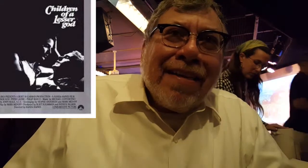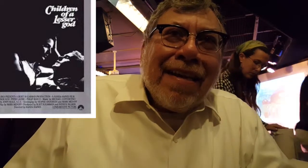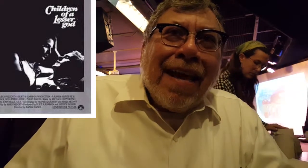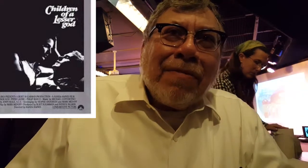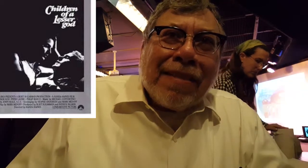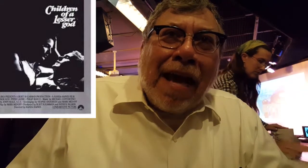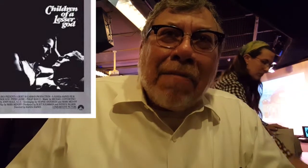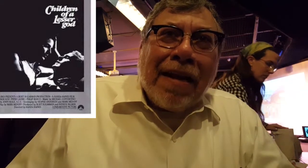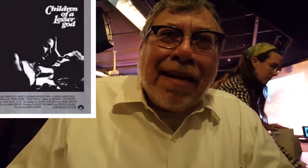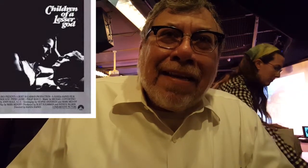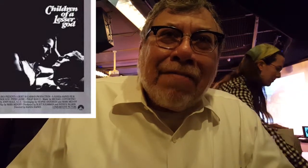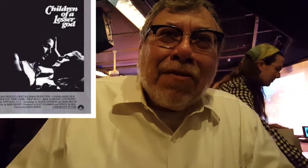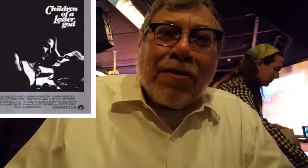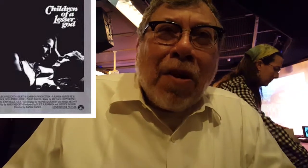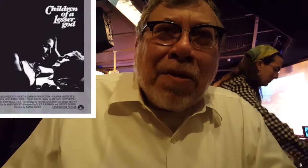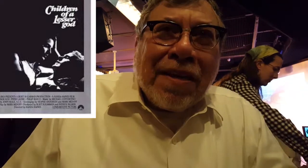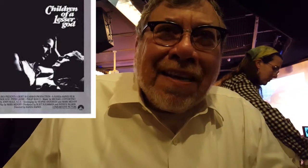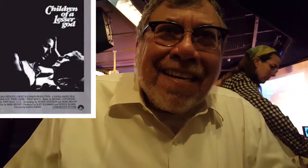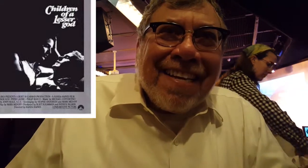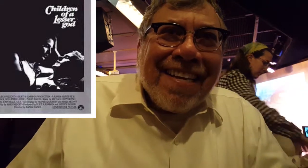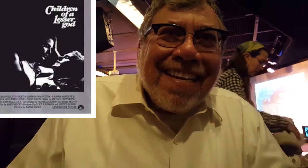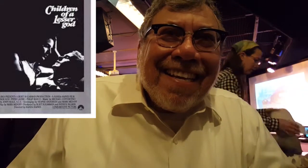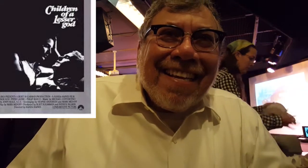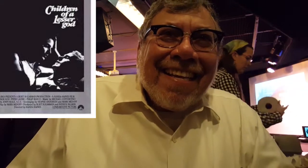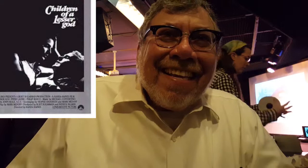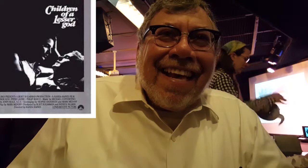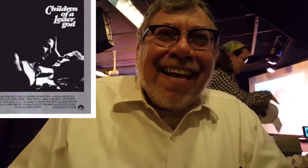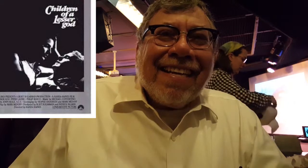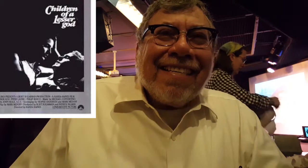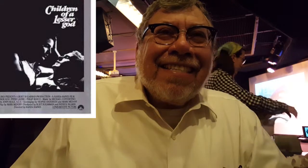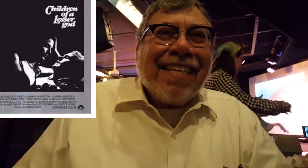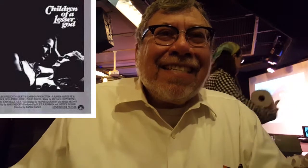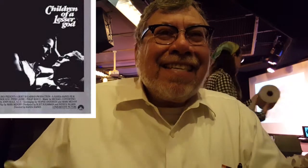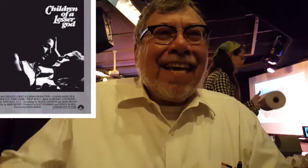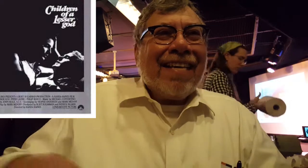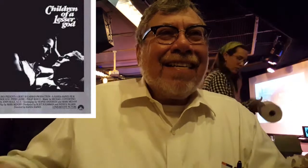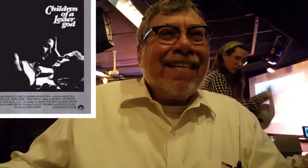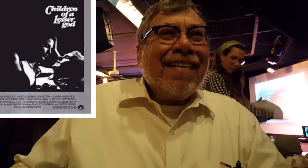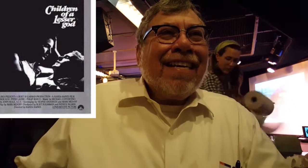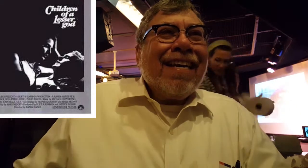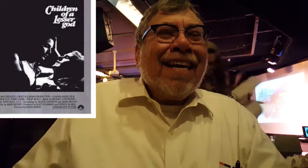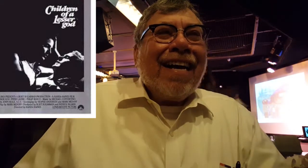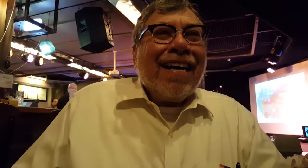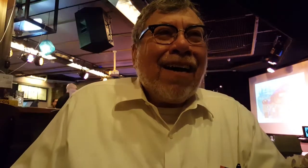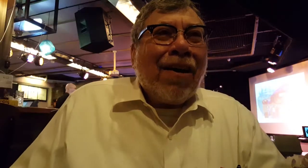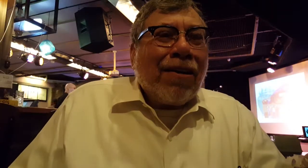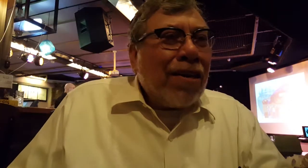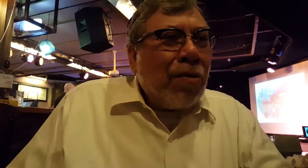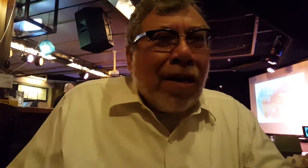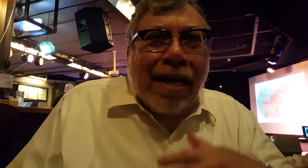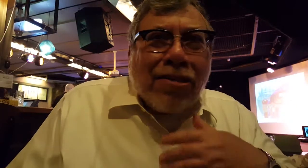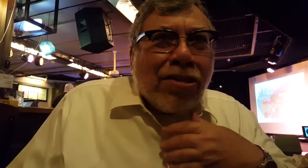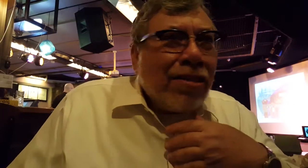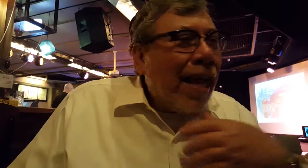and was nominated for a Tony. Okay. And since then, her career has taken